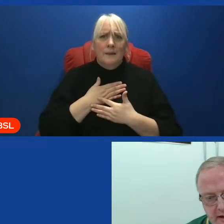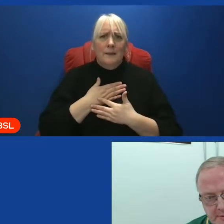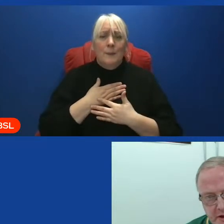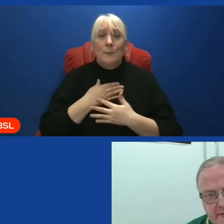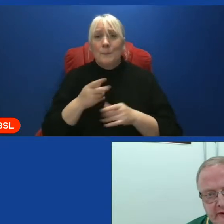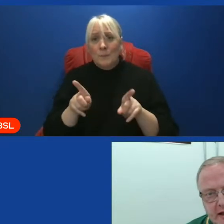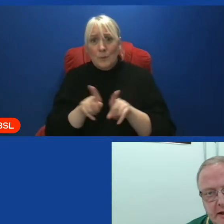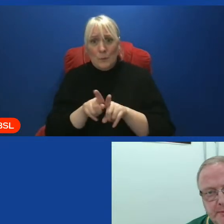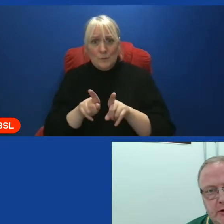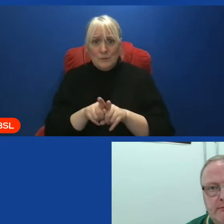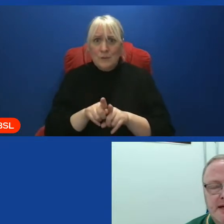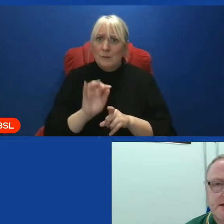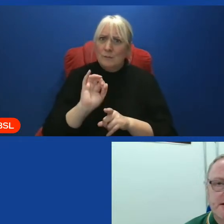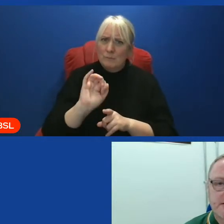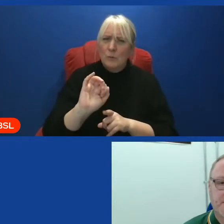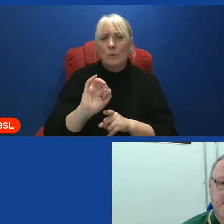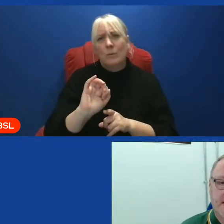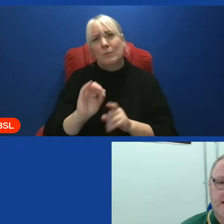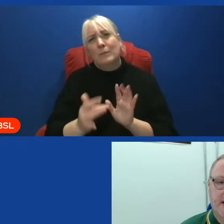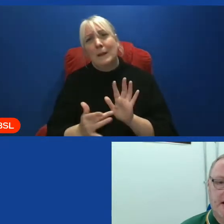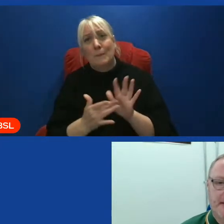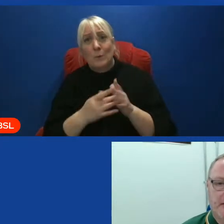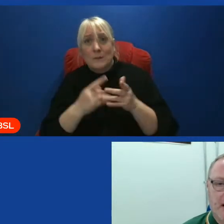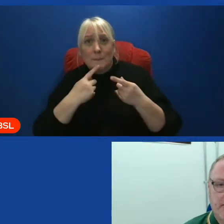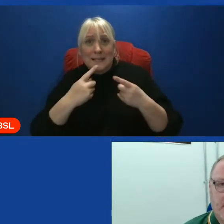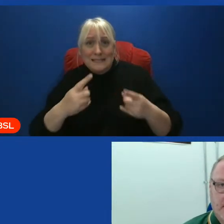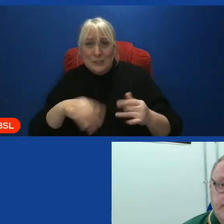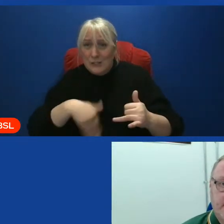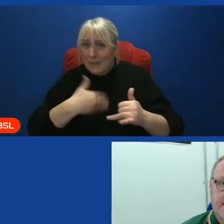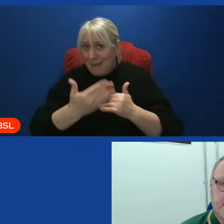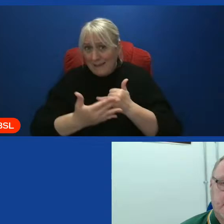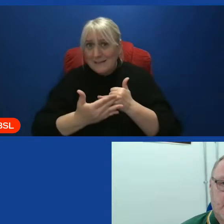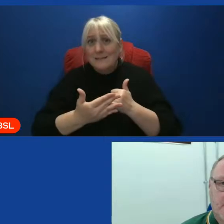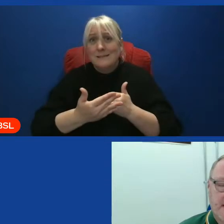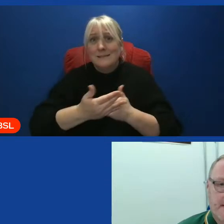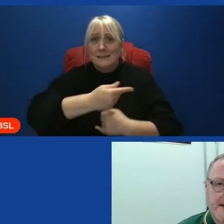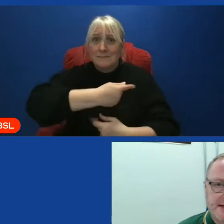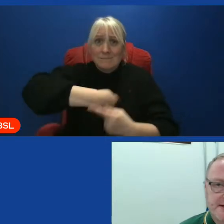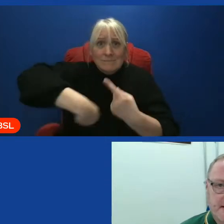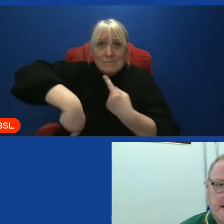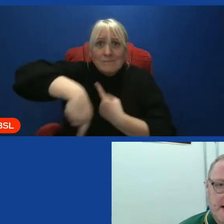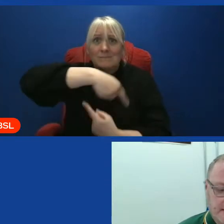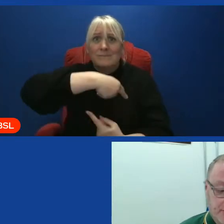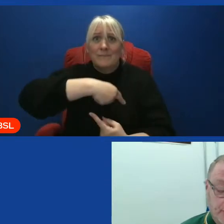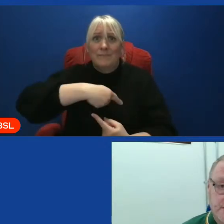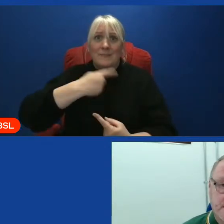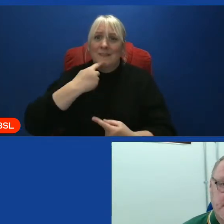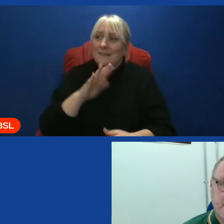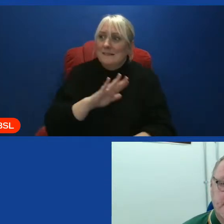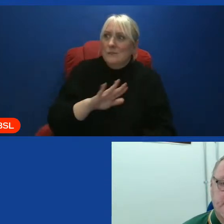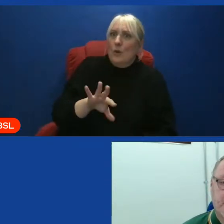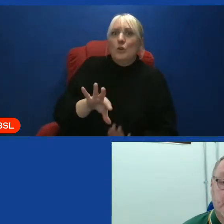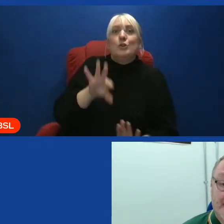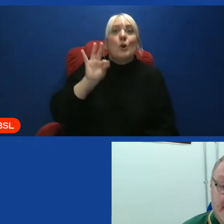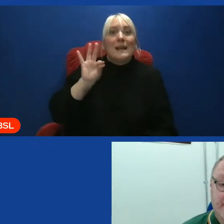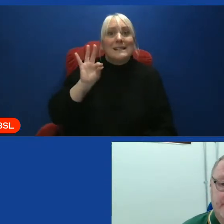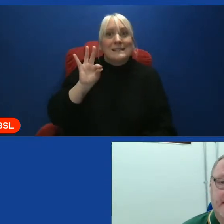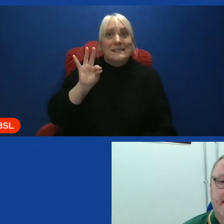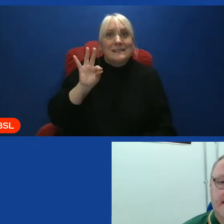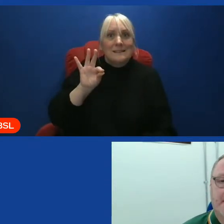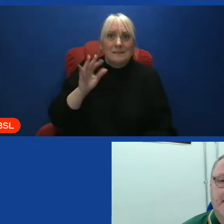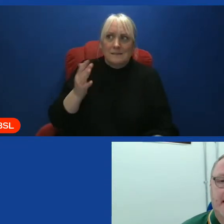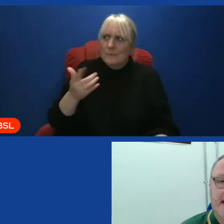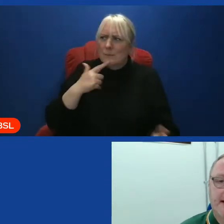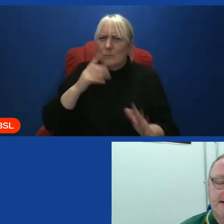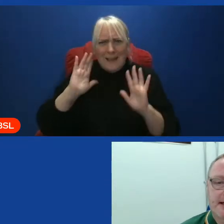that absolutely and vitally important message towards the end there about our it's, you know, this isn't a choice. This is something that we have to